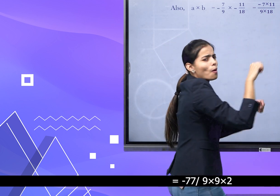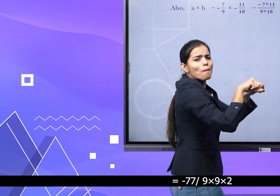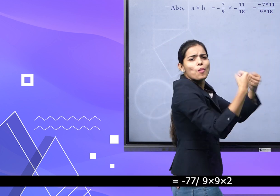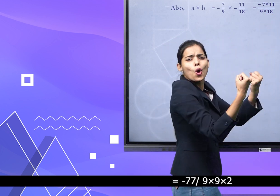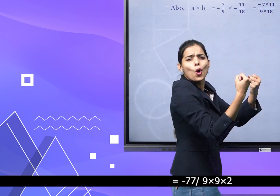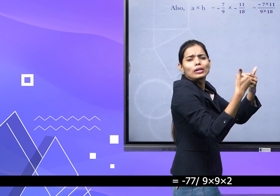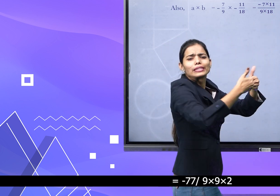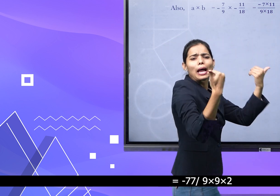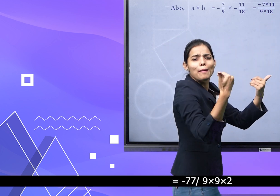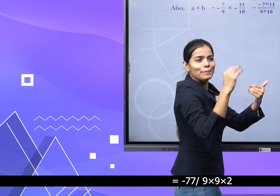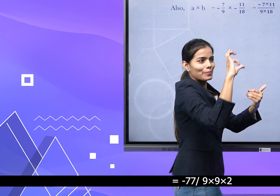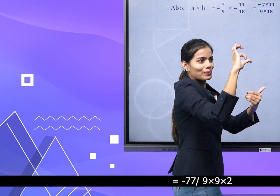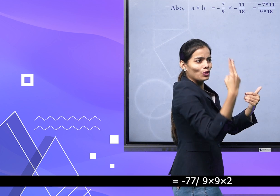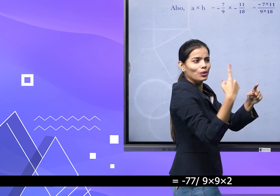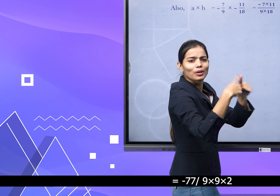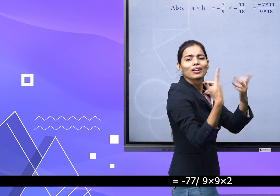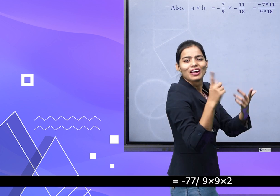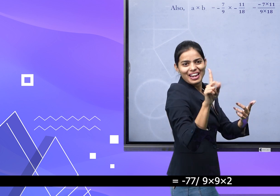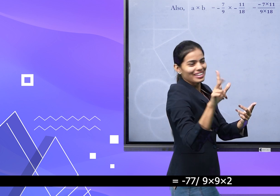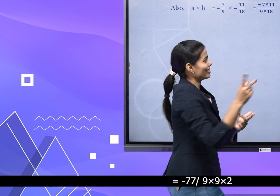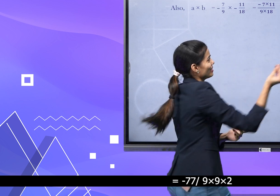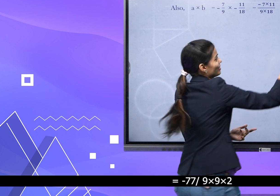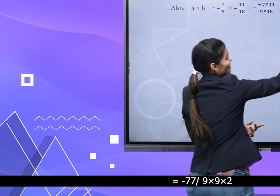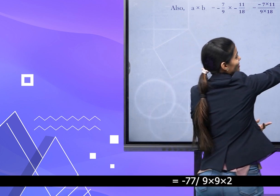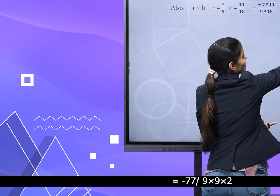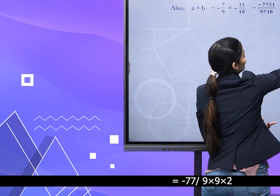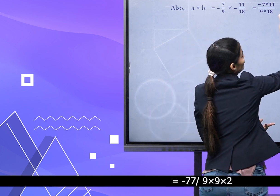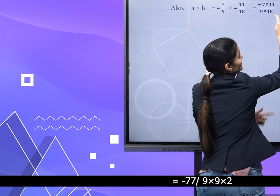to minus 77 by 9 into 9 into 2.